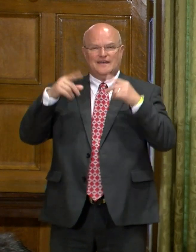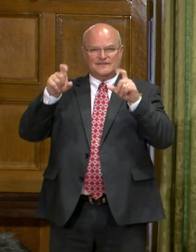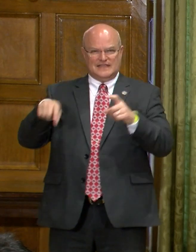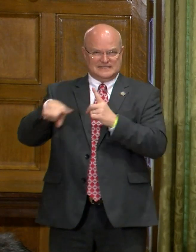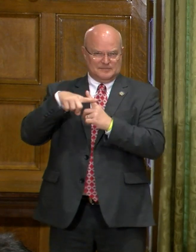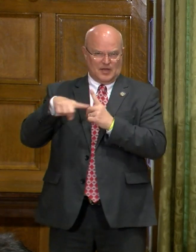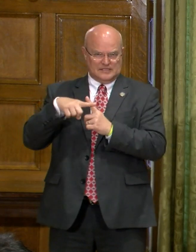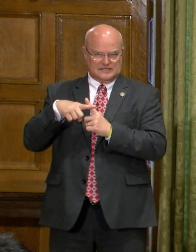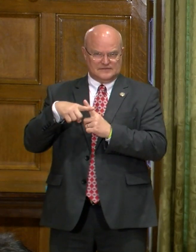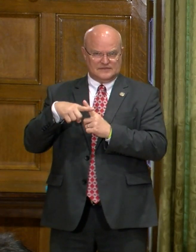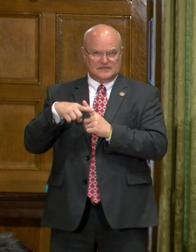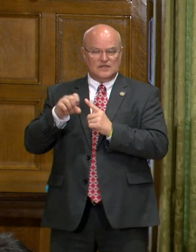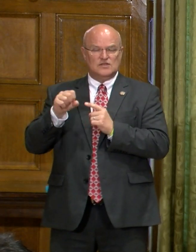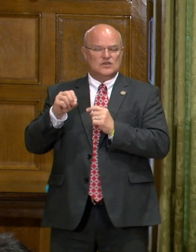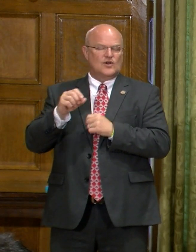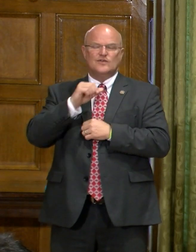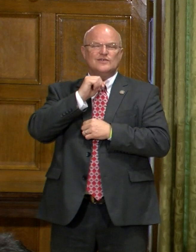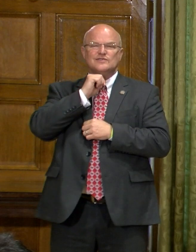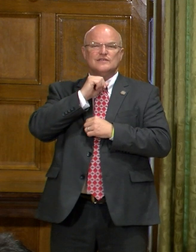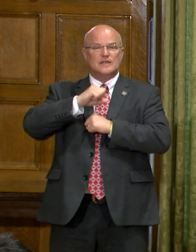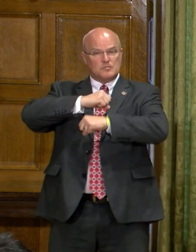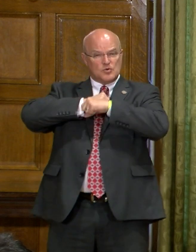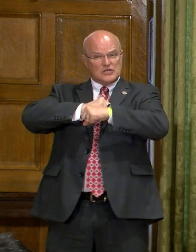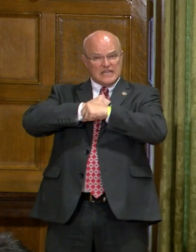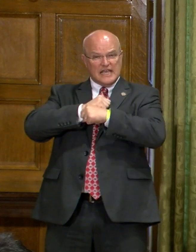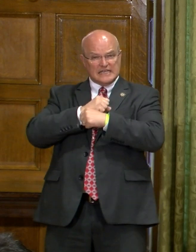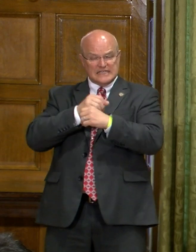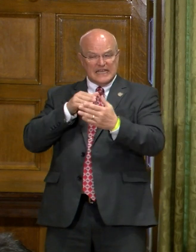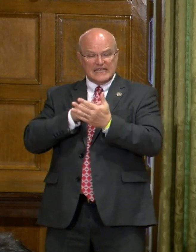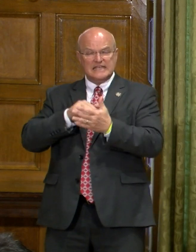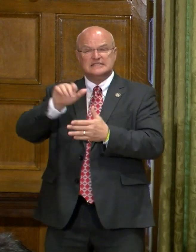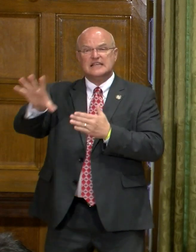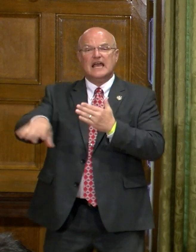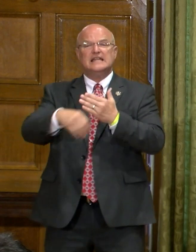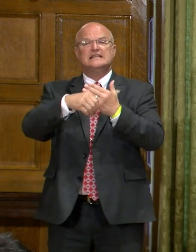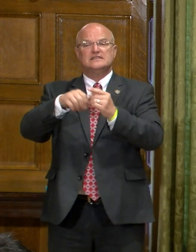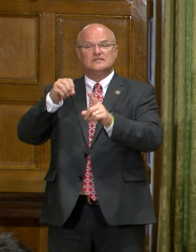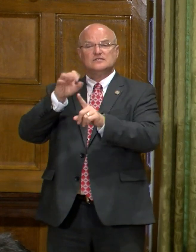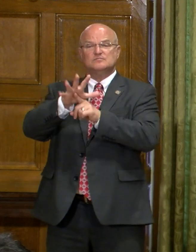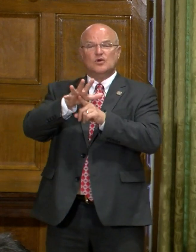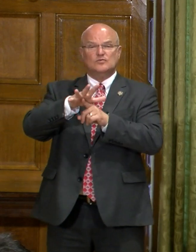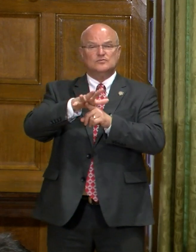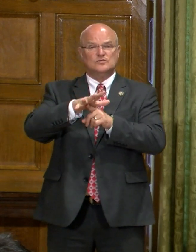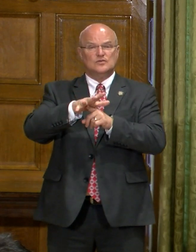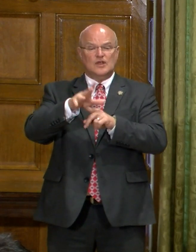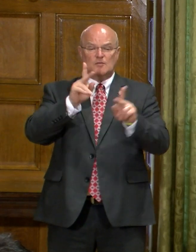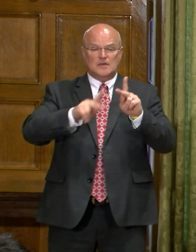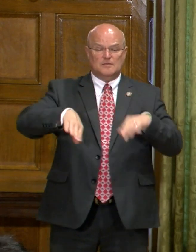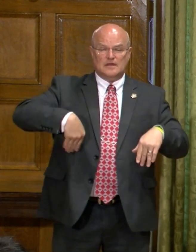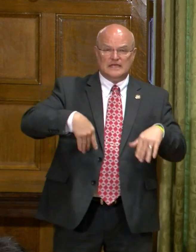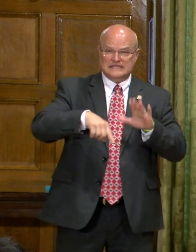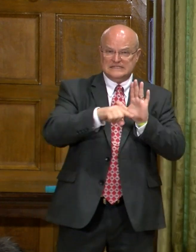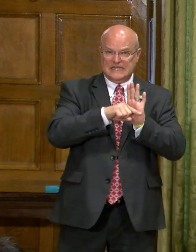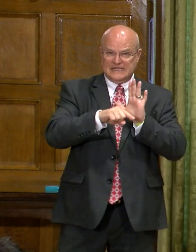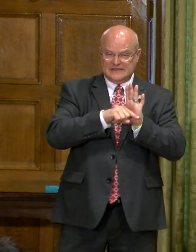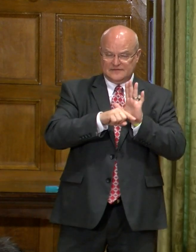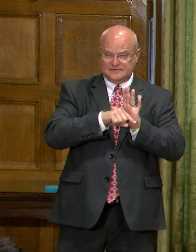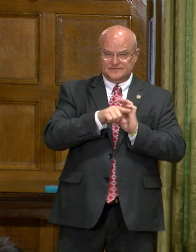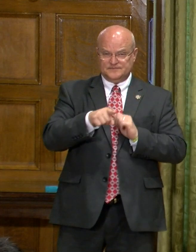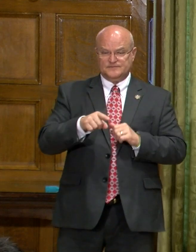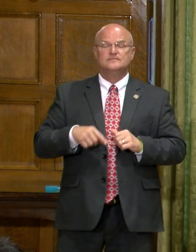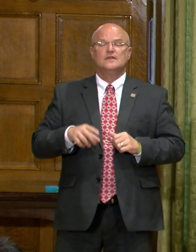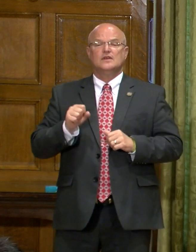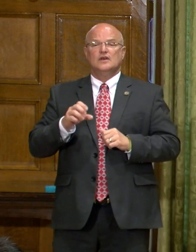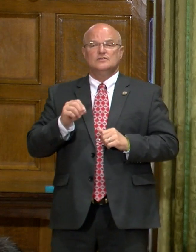tested positive. And so they've protected it against any additional exposure of those that might have tested